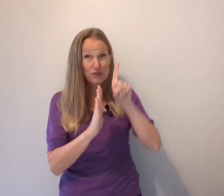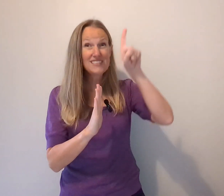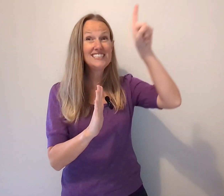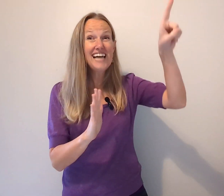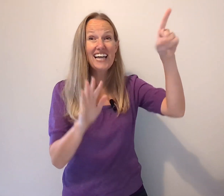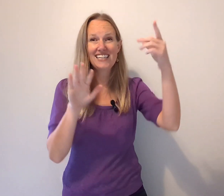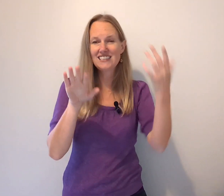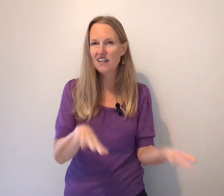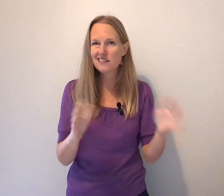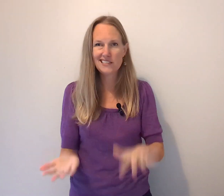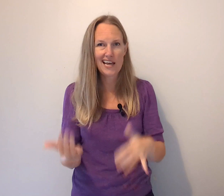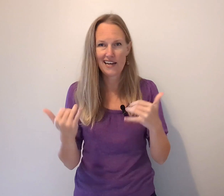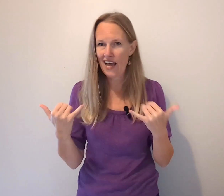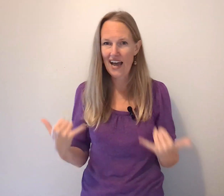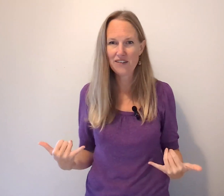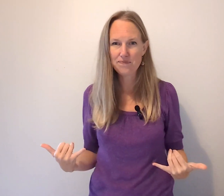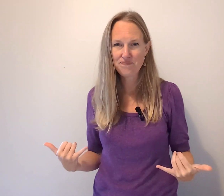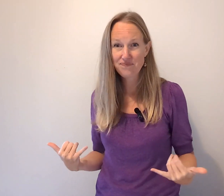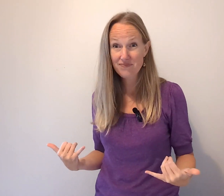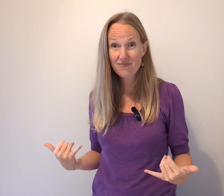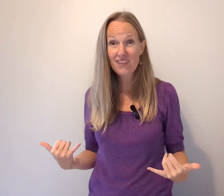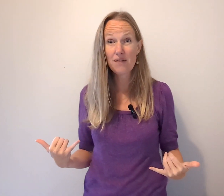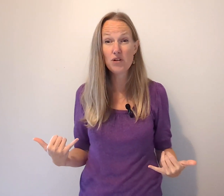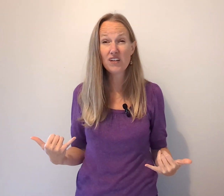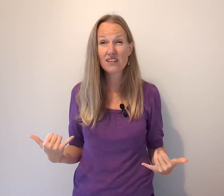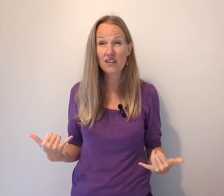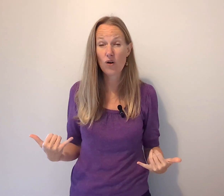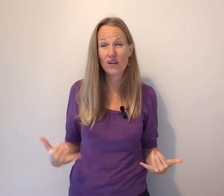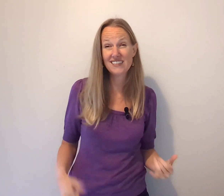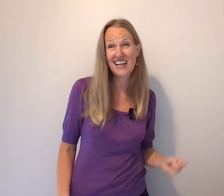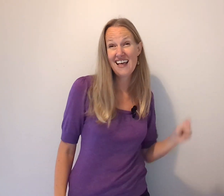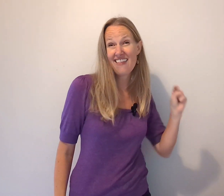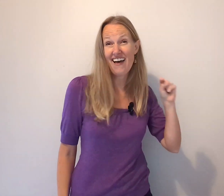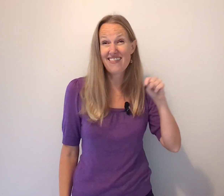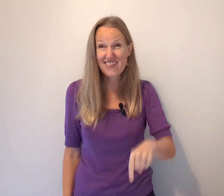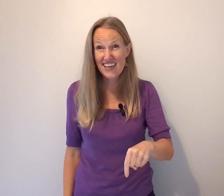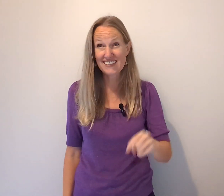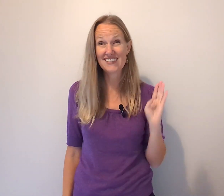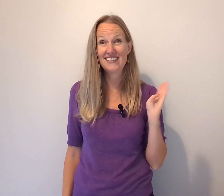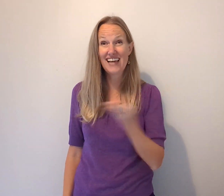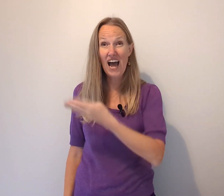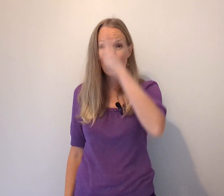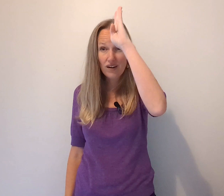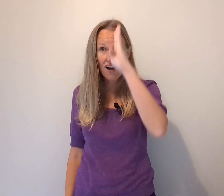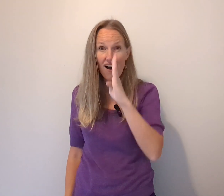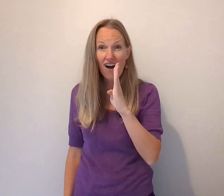Those giants are dead now. And moving on to the chorus, that this is our